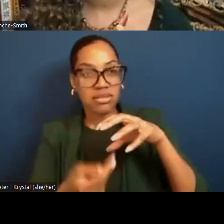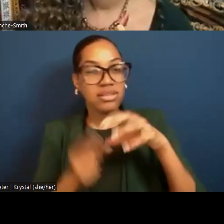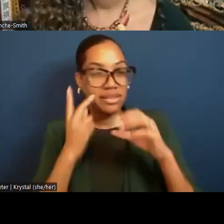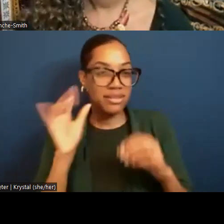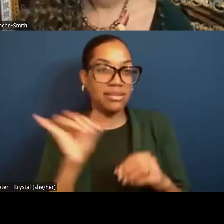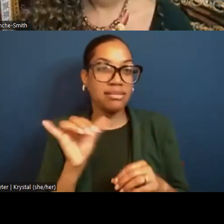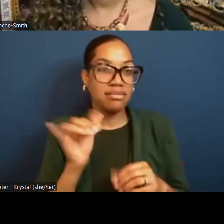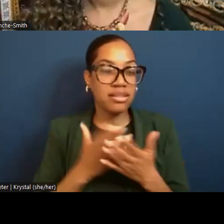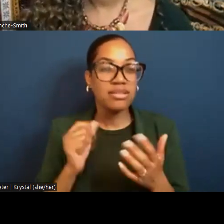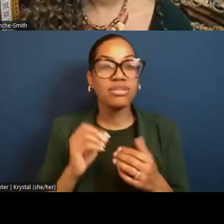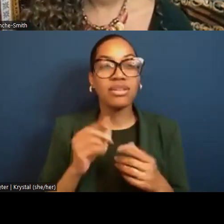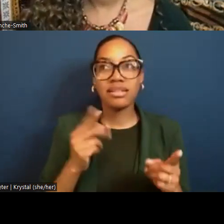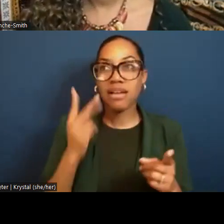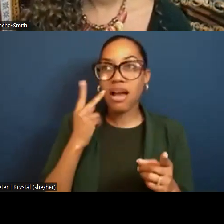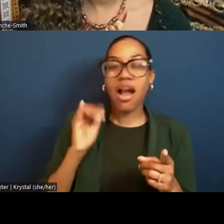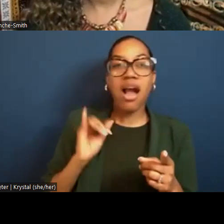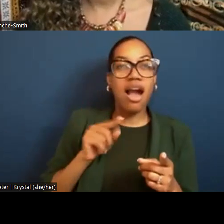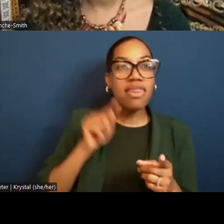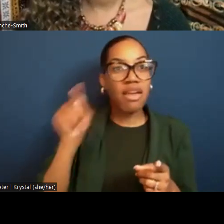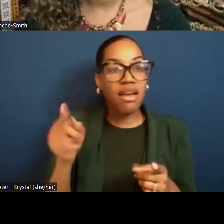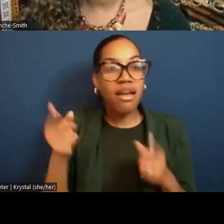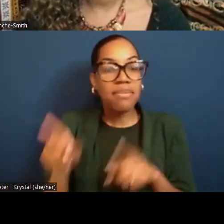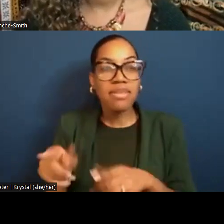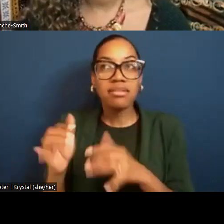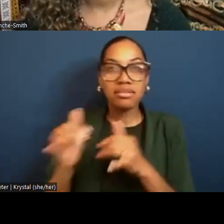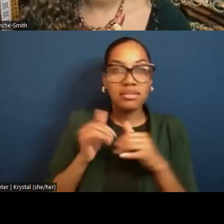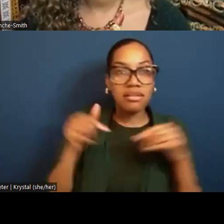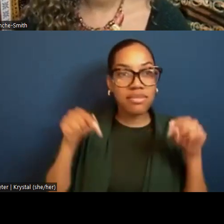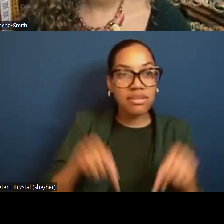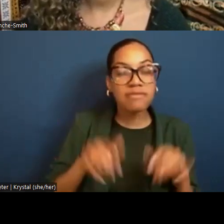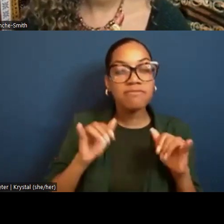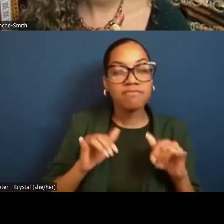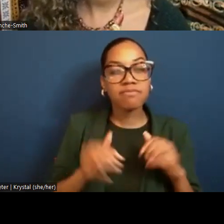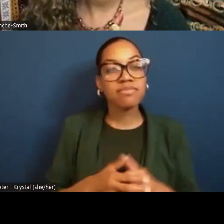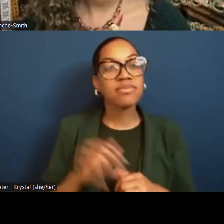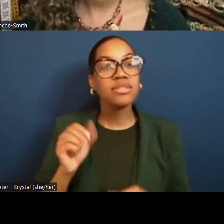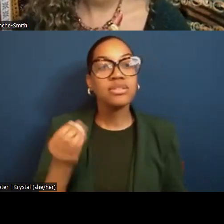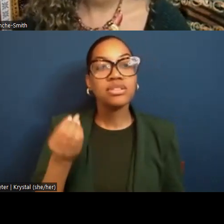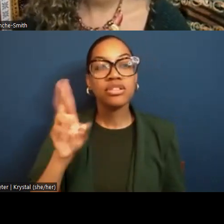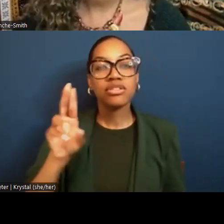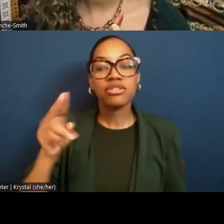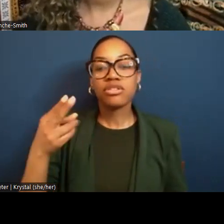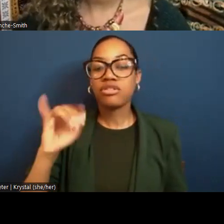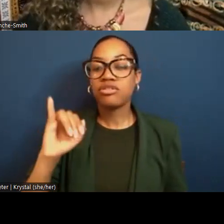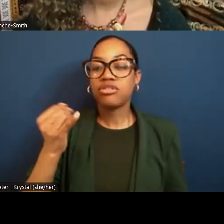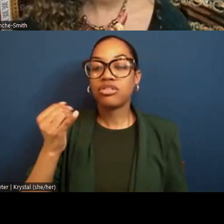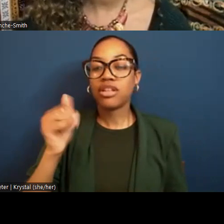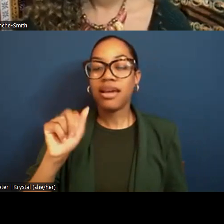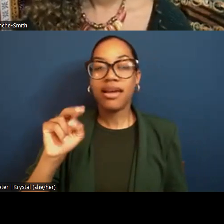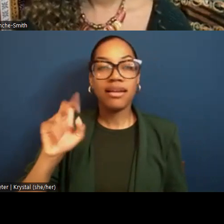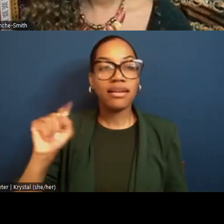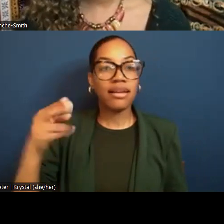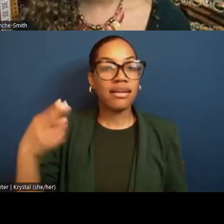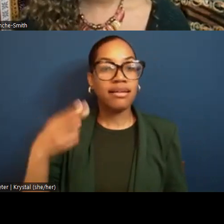the other Black psychologists who kind of wrote about and to some degree popularized Black and white racial identity